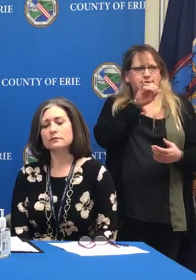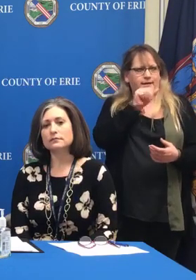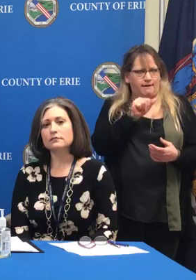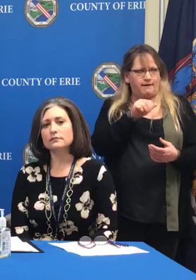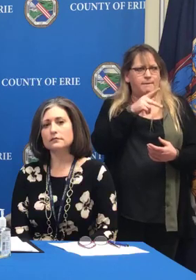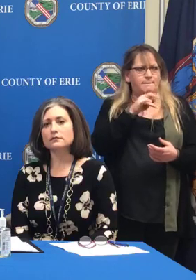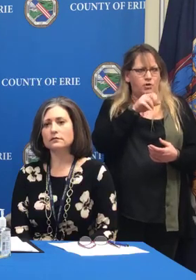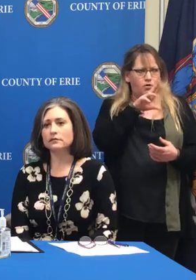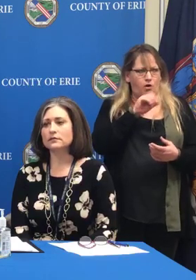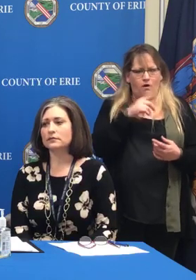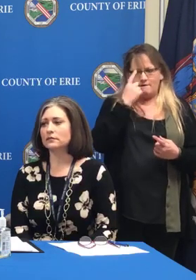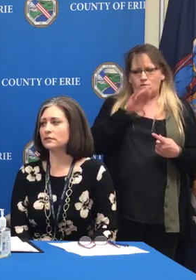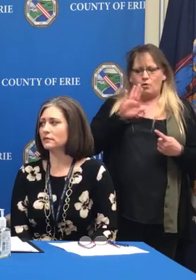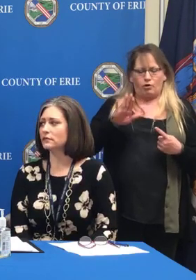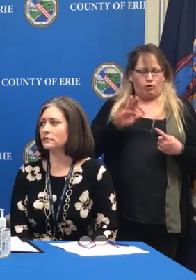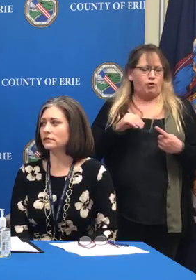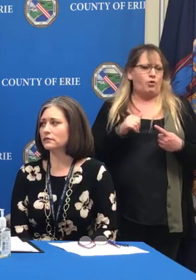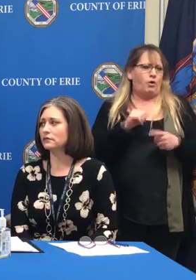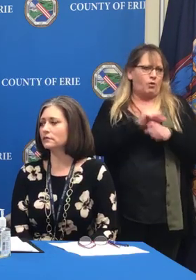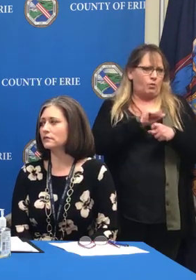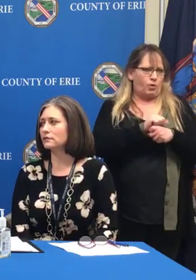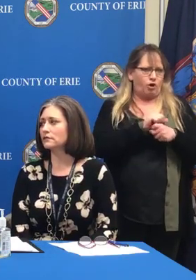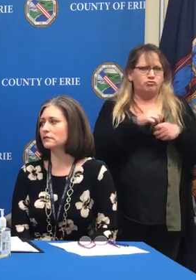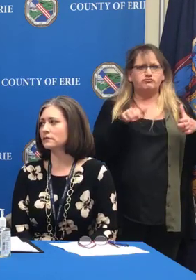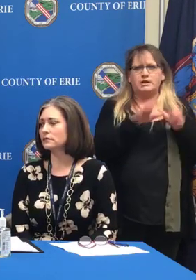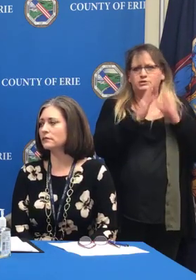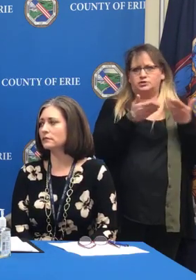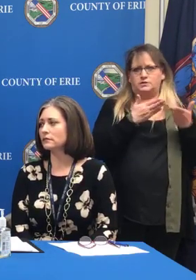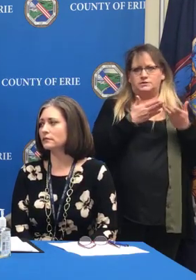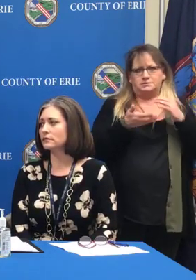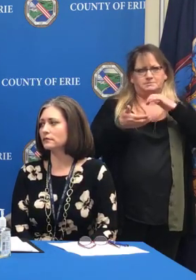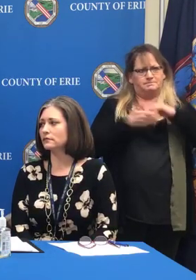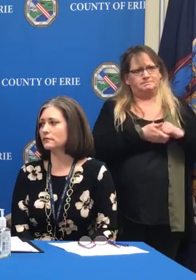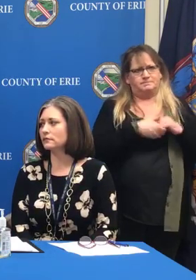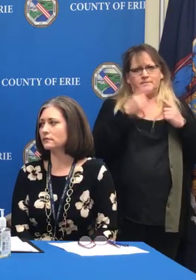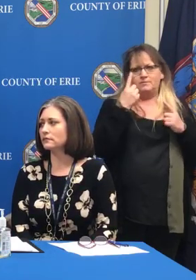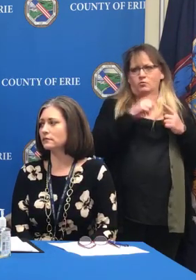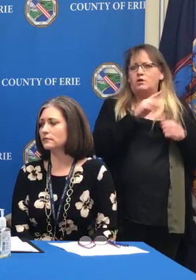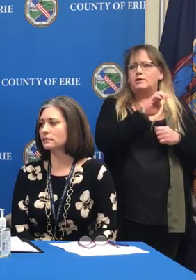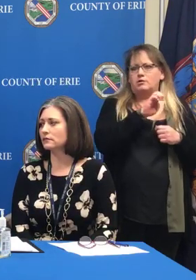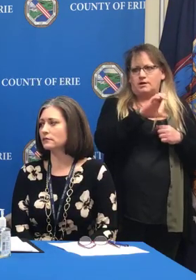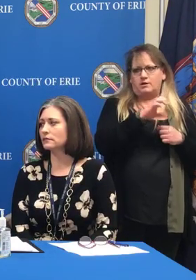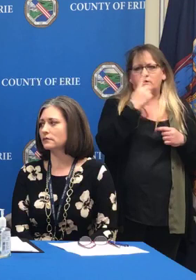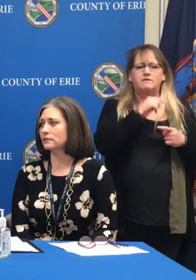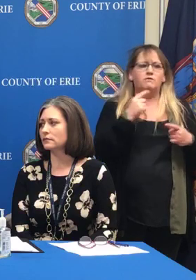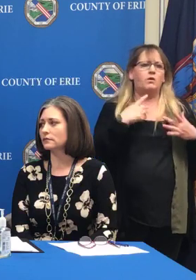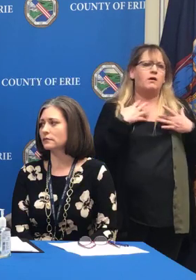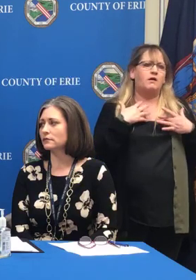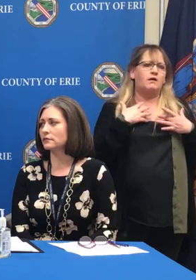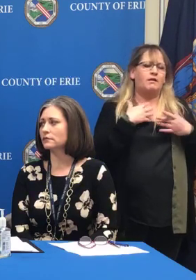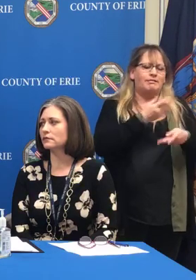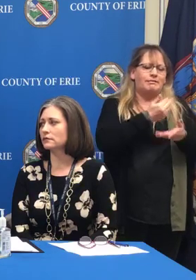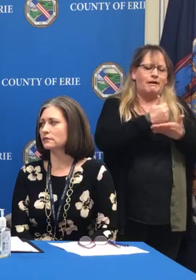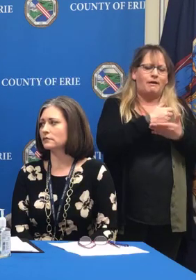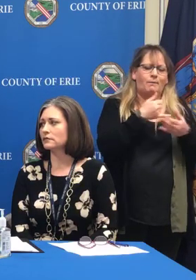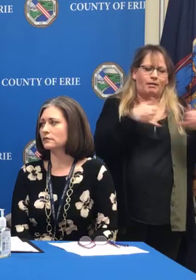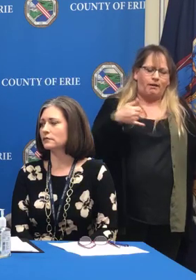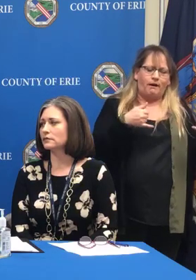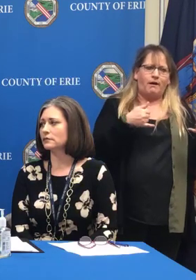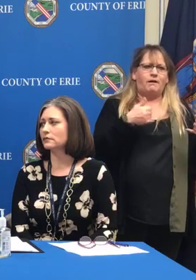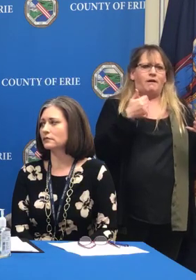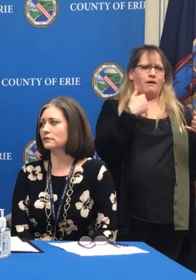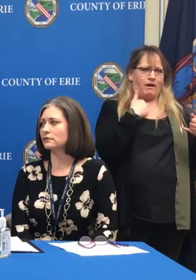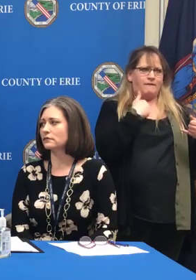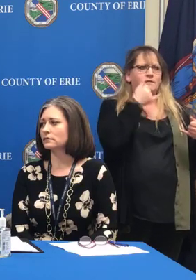is doing. Crisis Services is a tremendous partner with Erie County for the helpline that exists, as